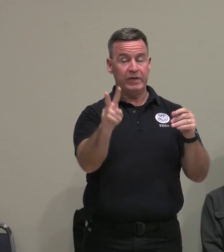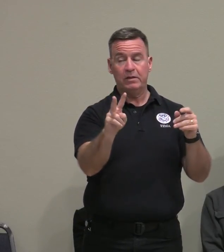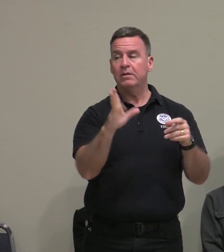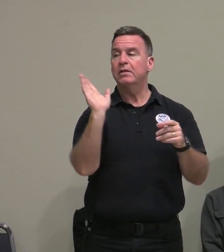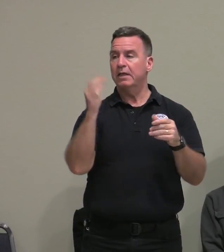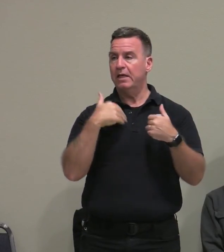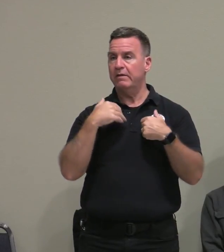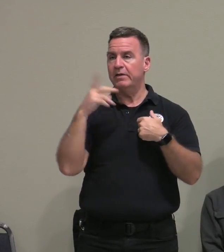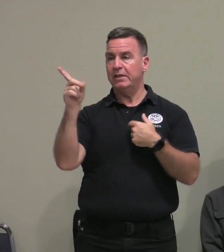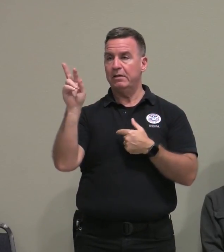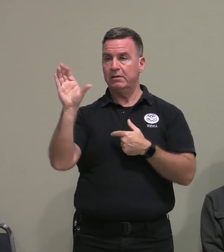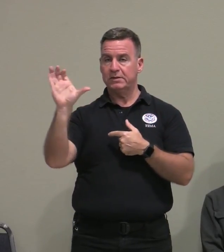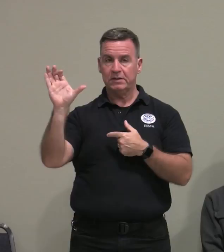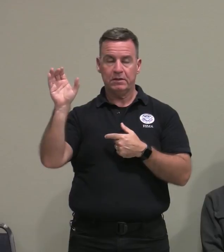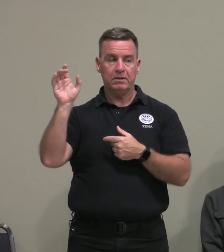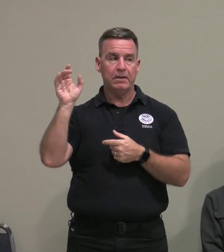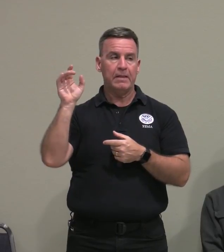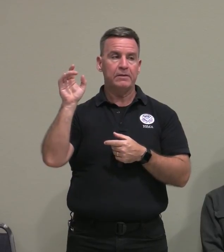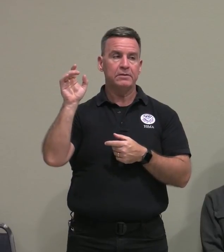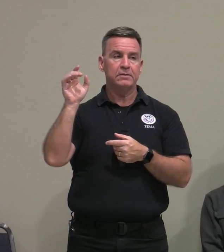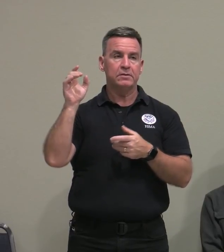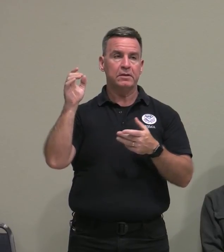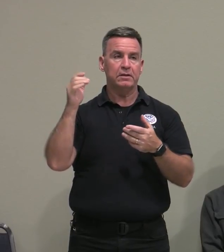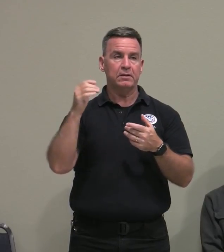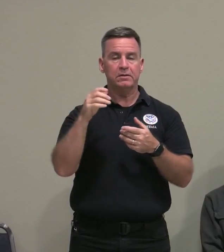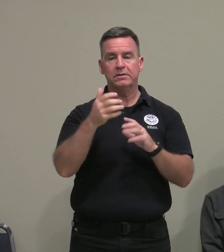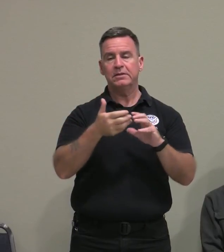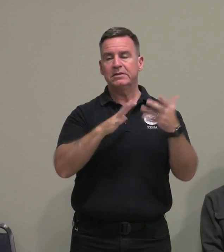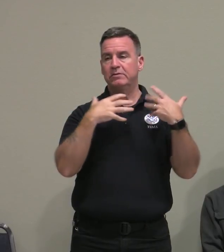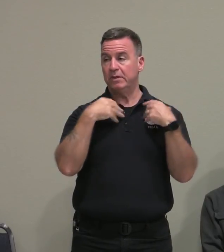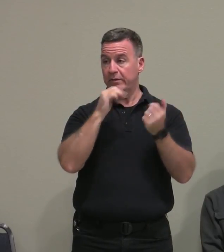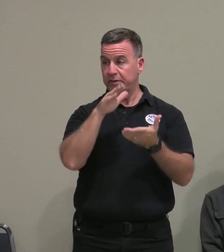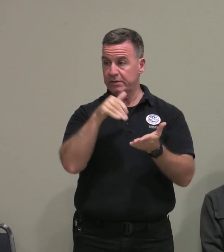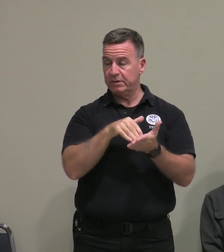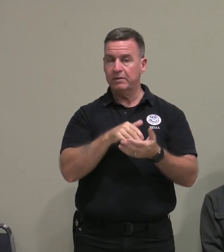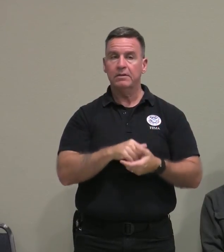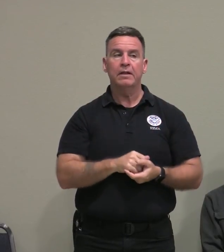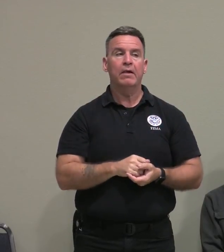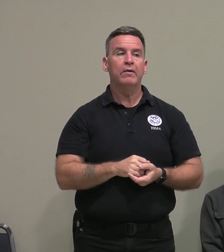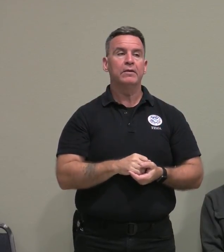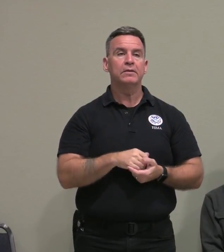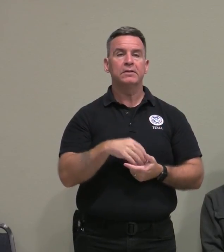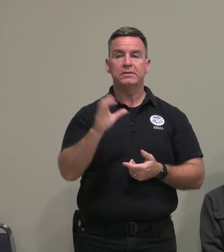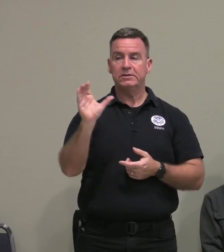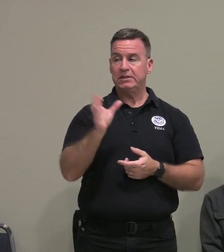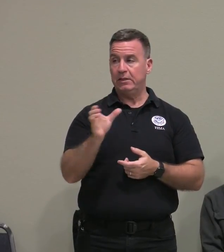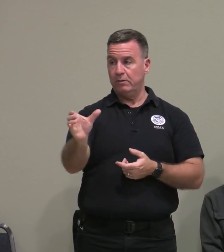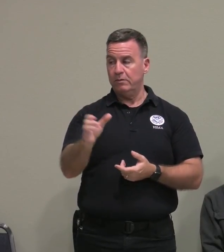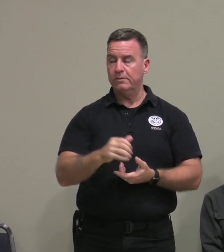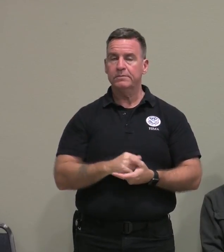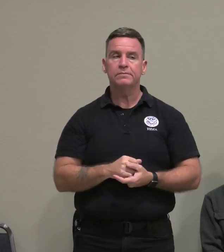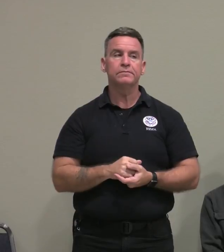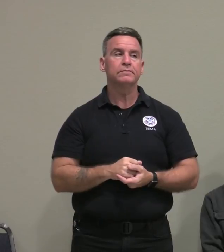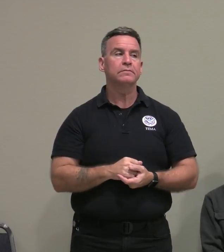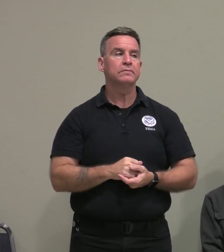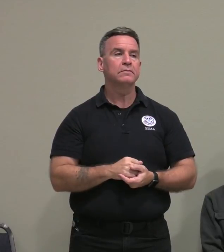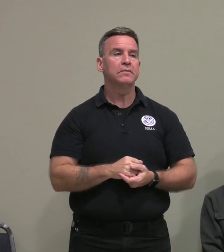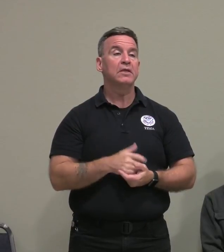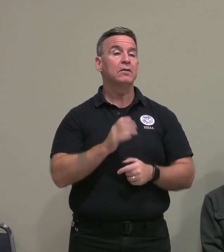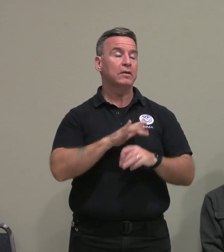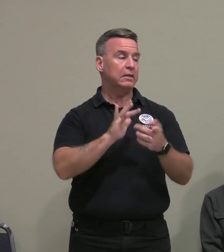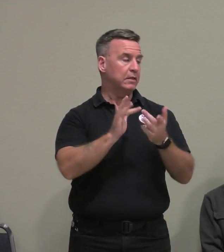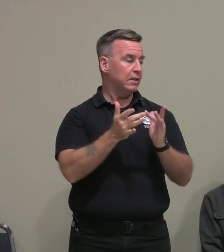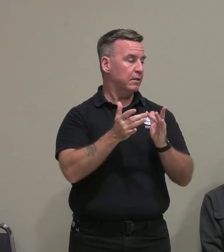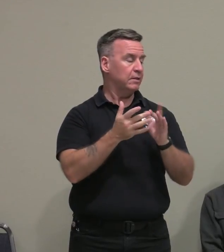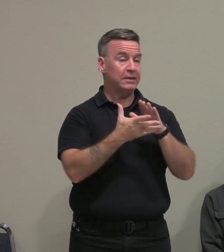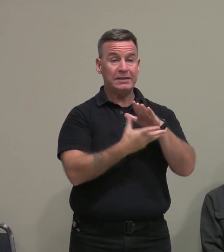They're going to be at the DRC, which is the Disaster Response Center in Chico. You can go online